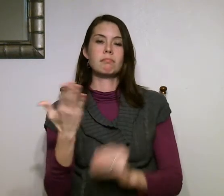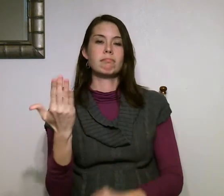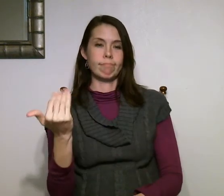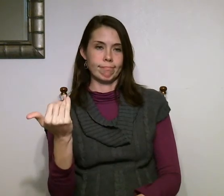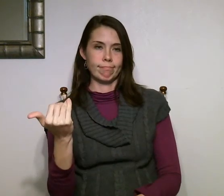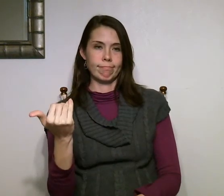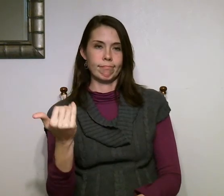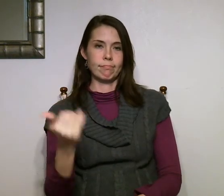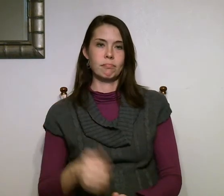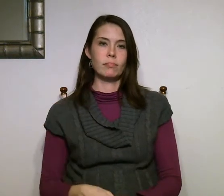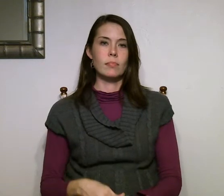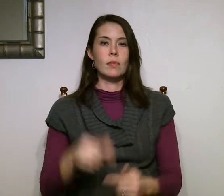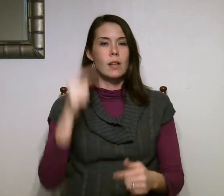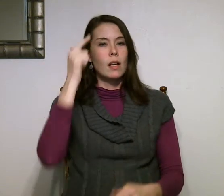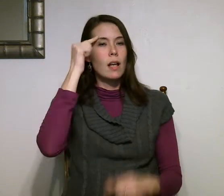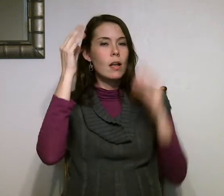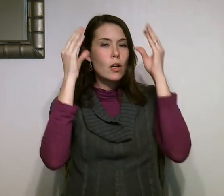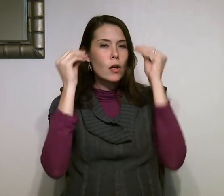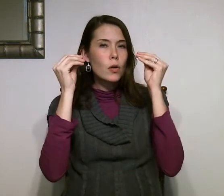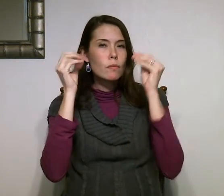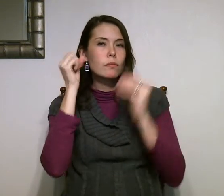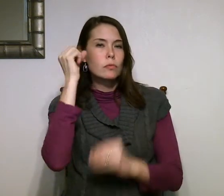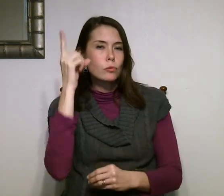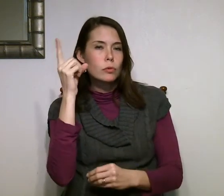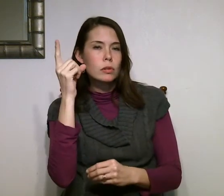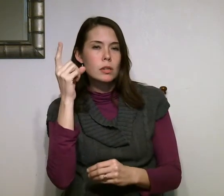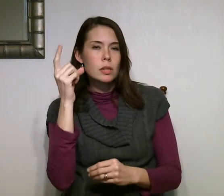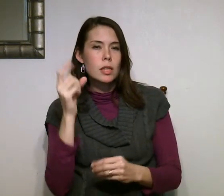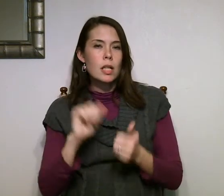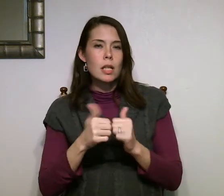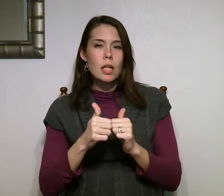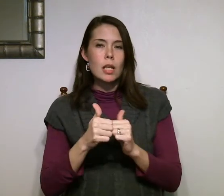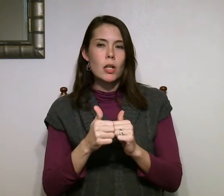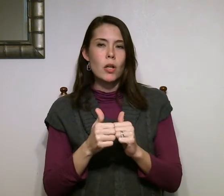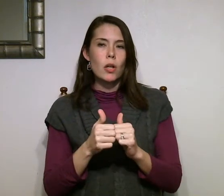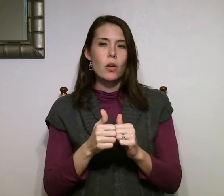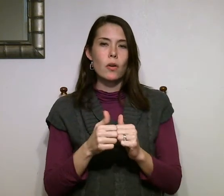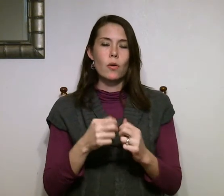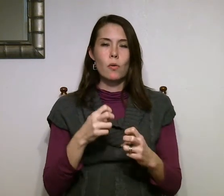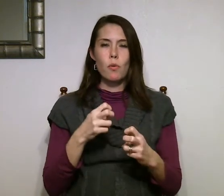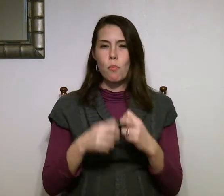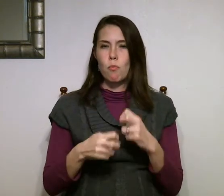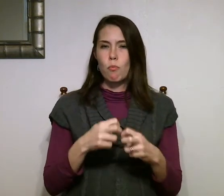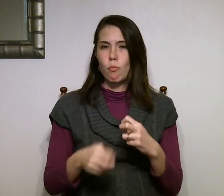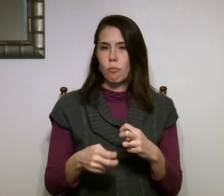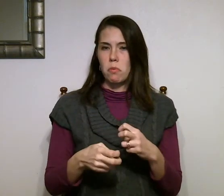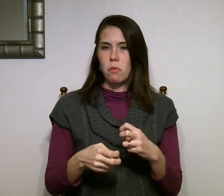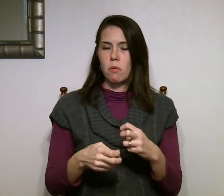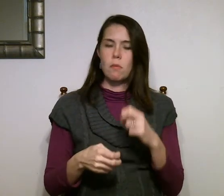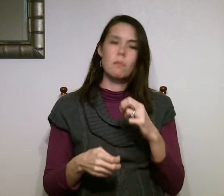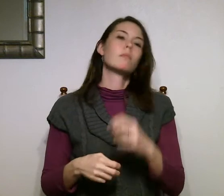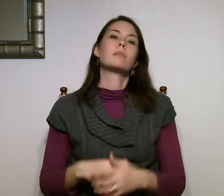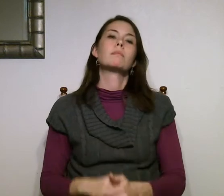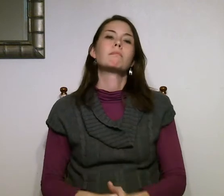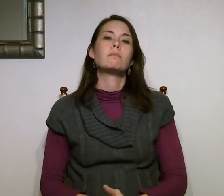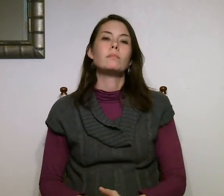15. So hopefully that gives you a sense of how to do these types of problems. And more than, I guess this, and you're going to learn